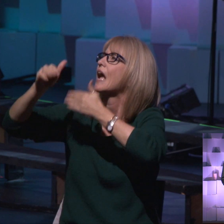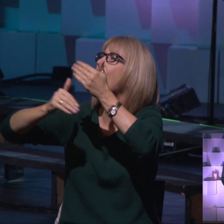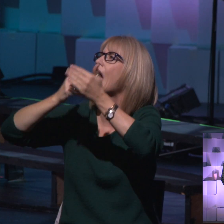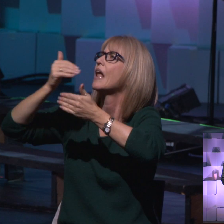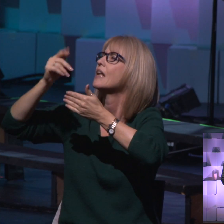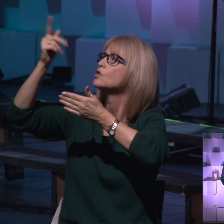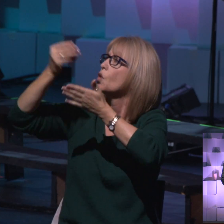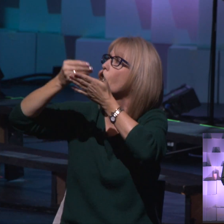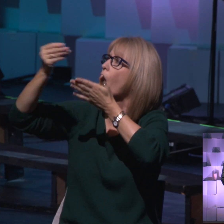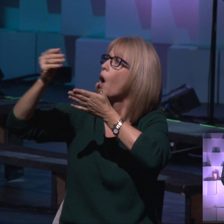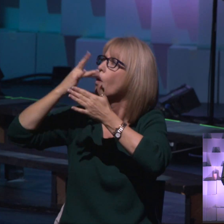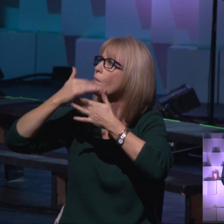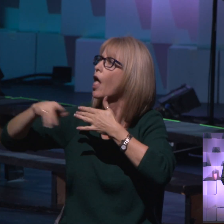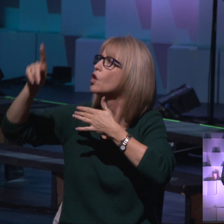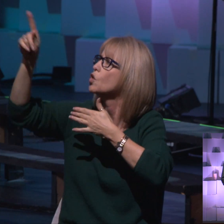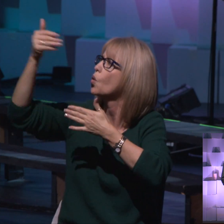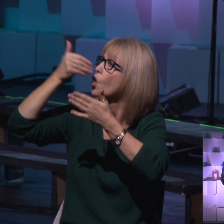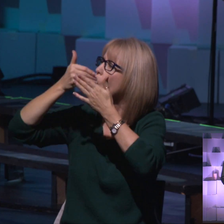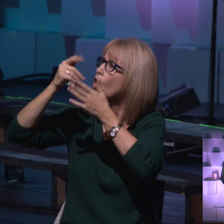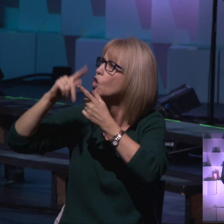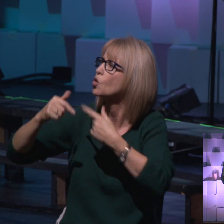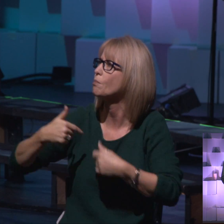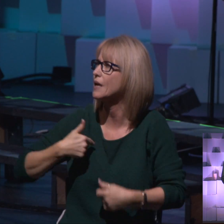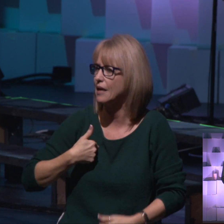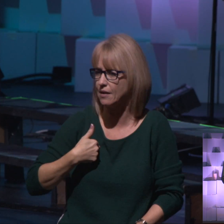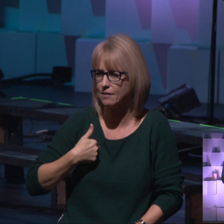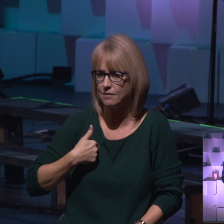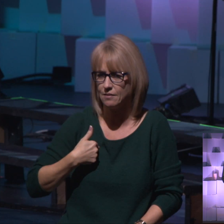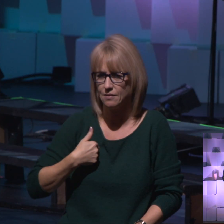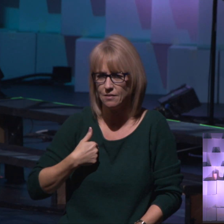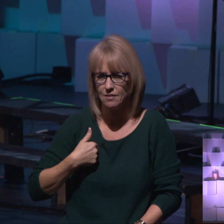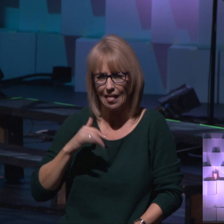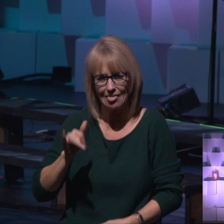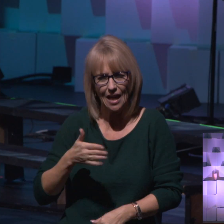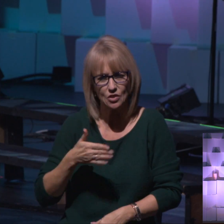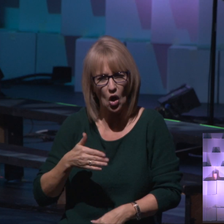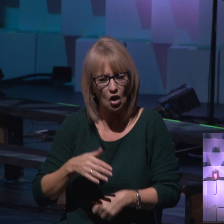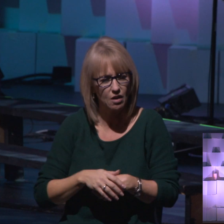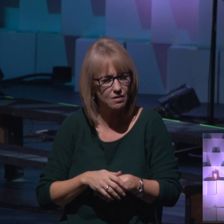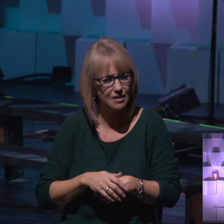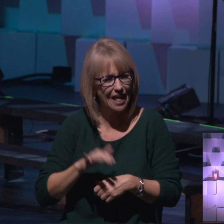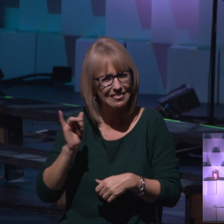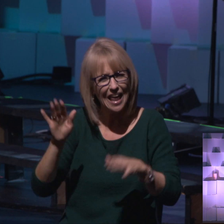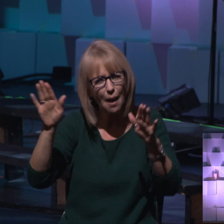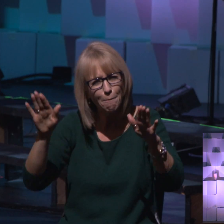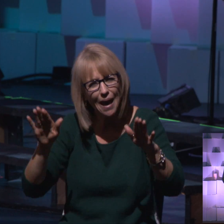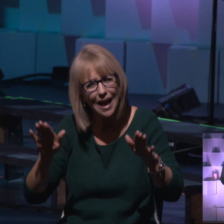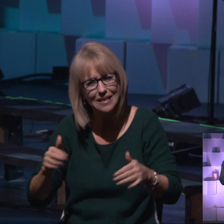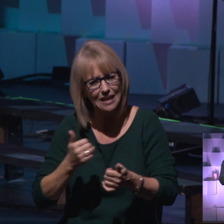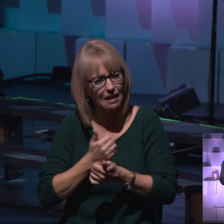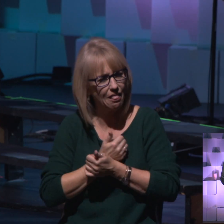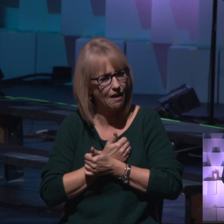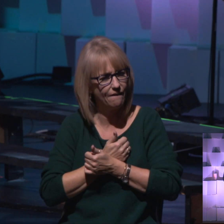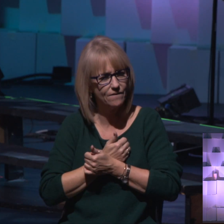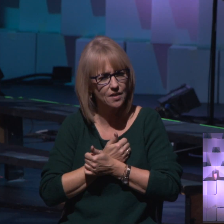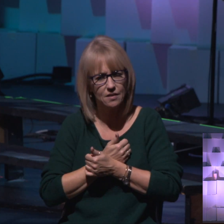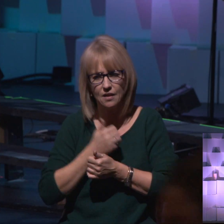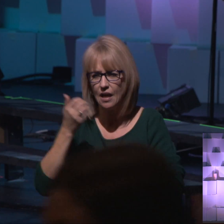God, you're so good to me. The first part, this amazing love. God loves